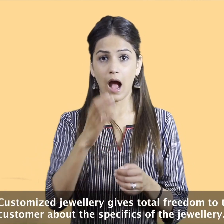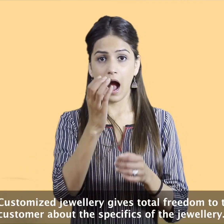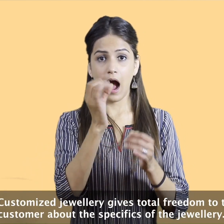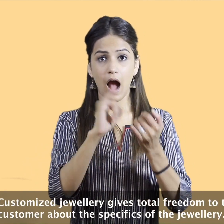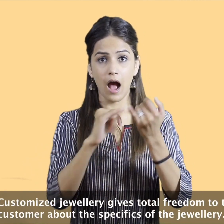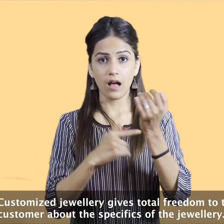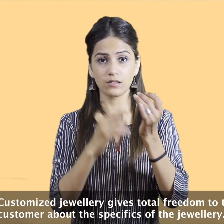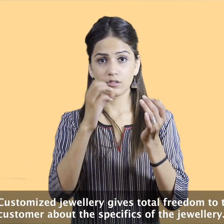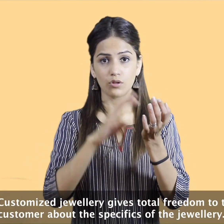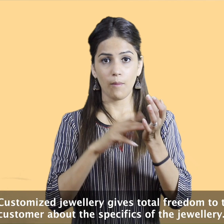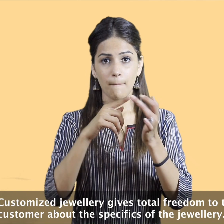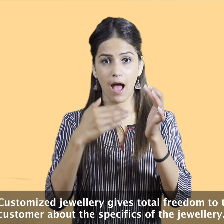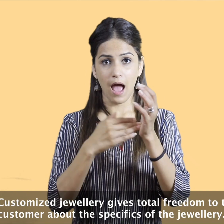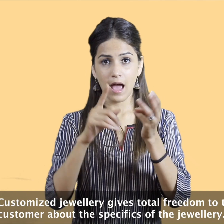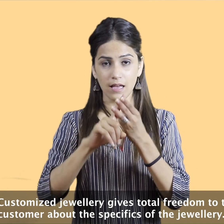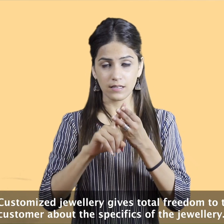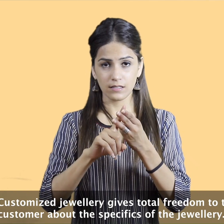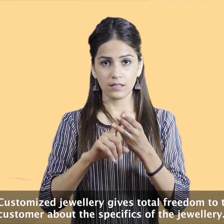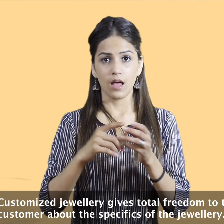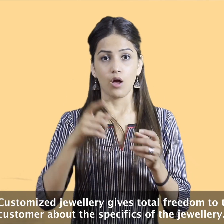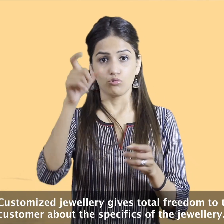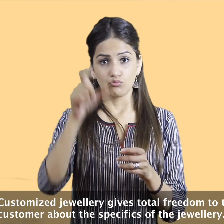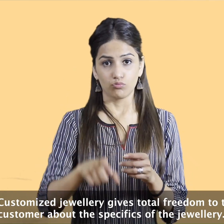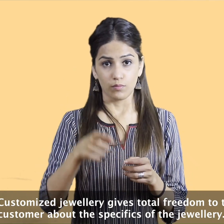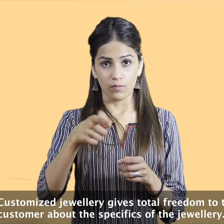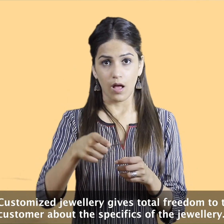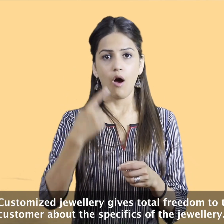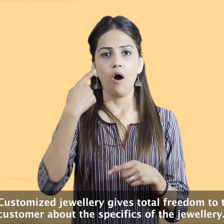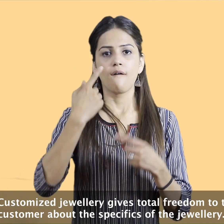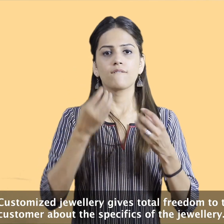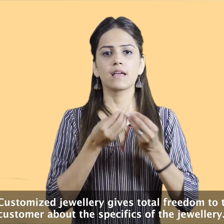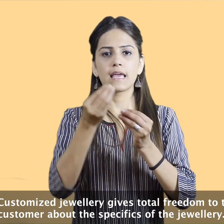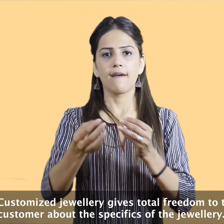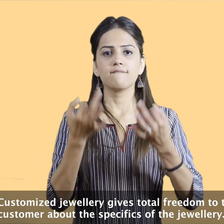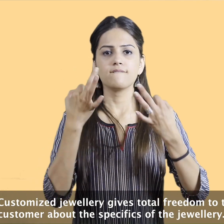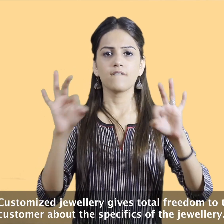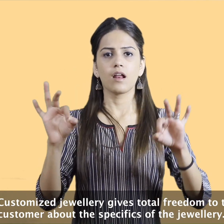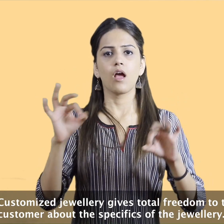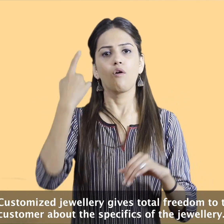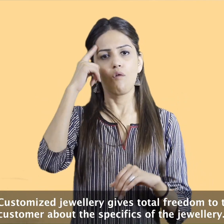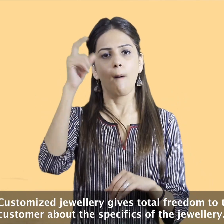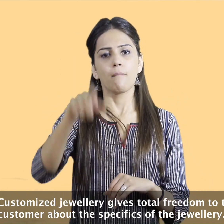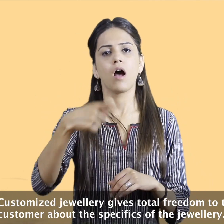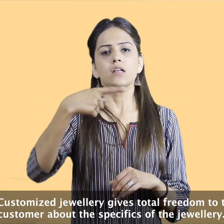Customized jewelry gives total freedom to the customer about the specifics of the jewelry.